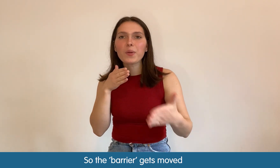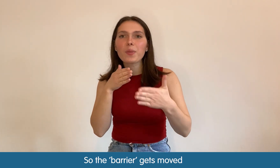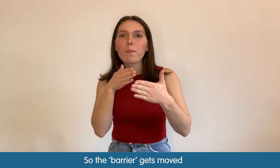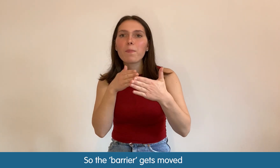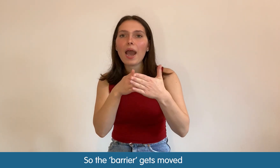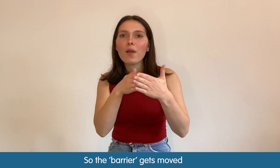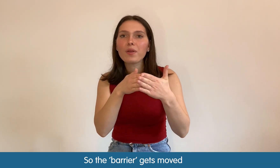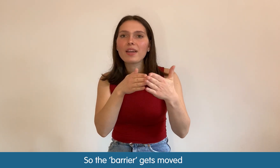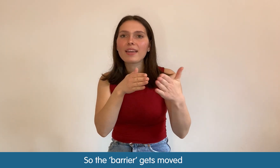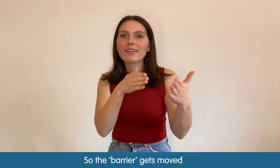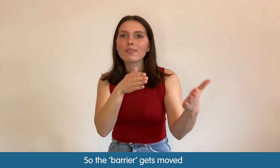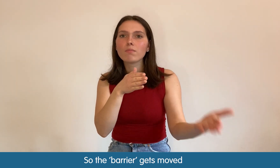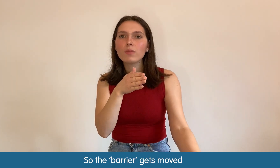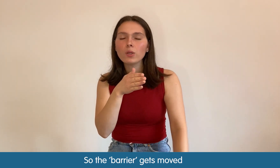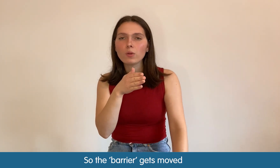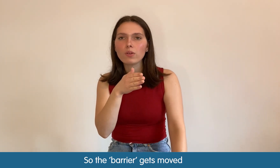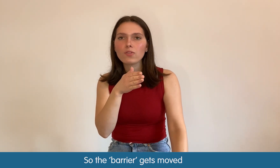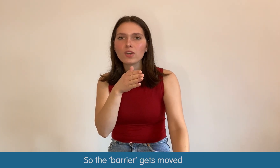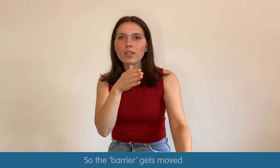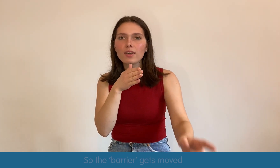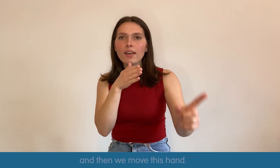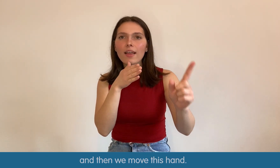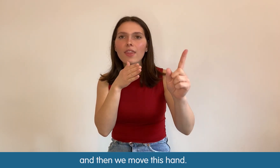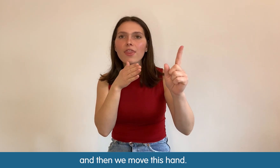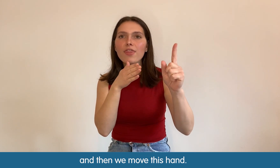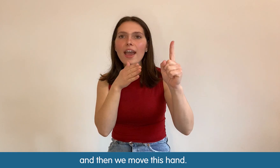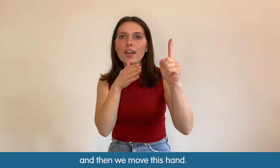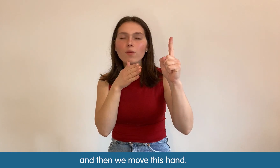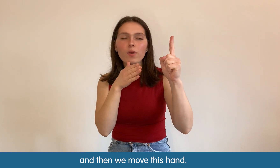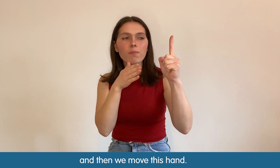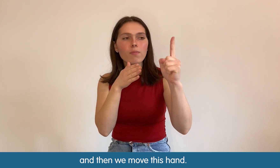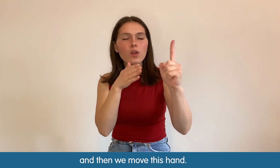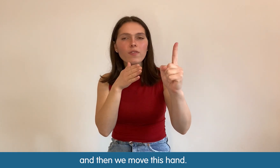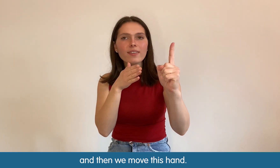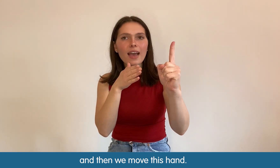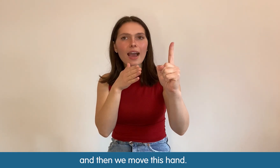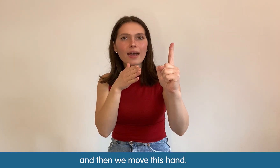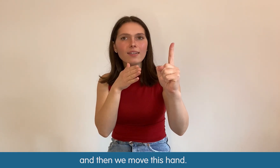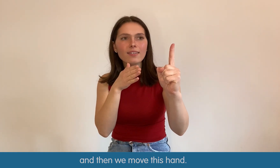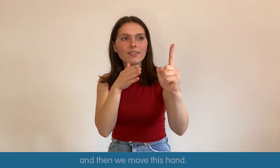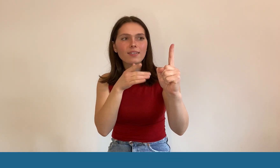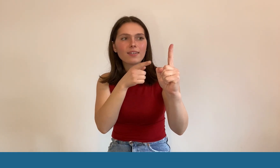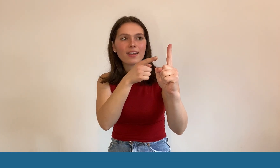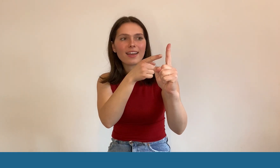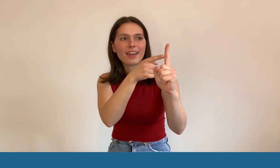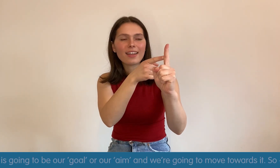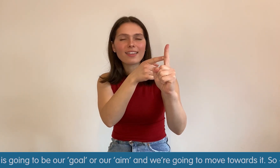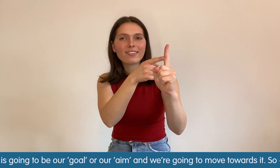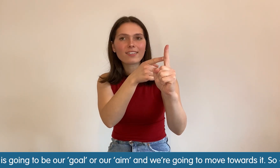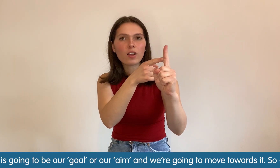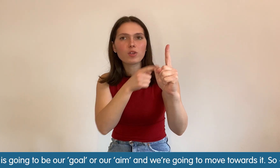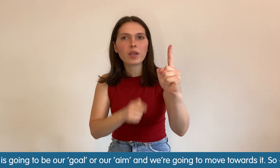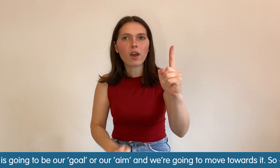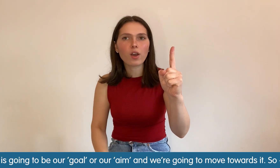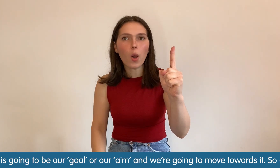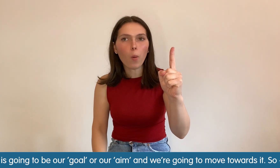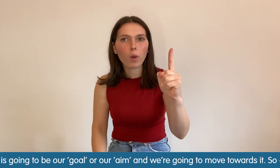the barrier gets moved, and then we move this hand. This is going to be our goal or